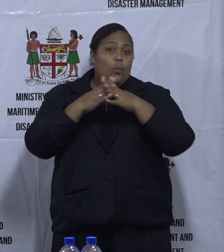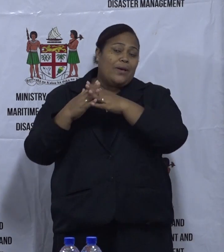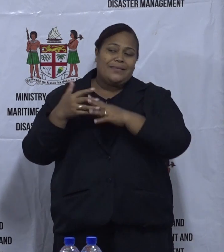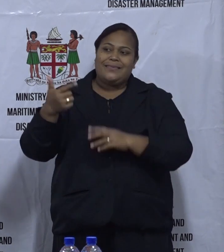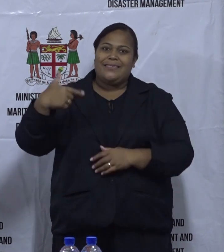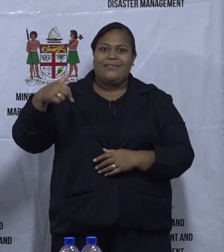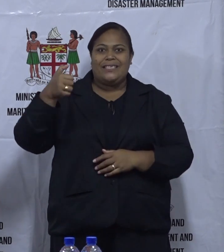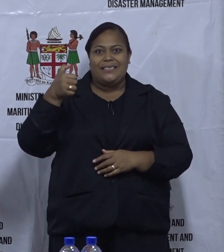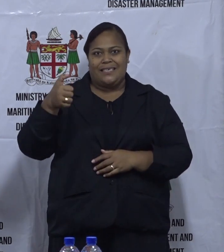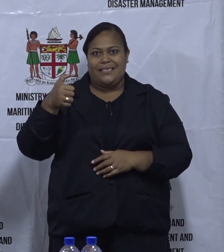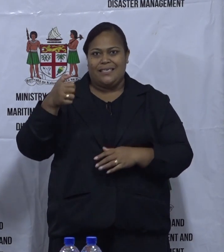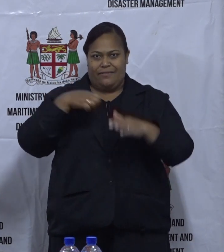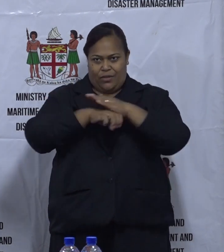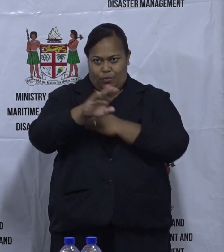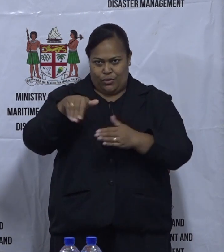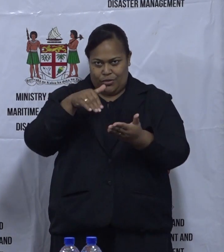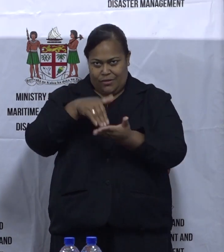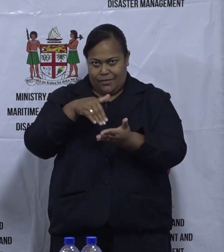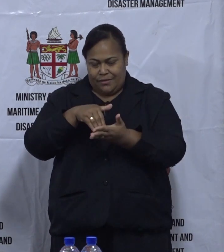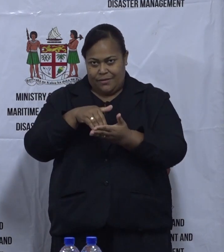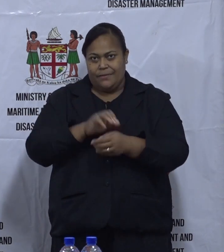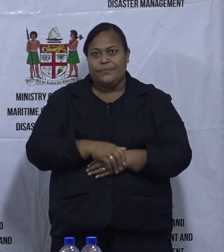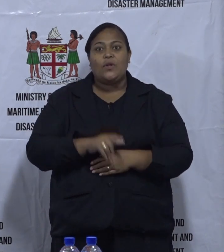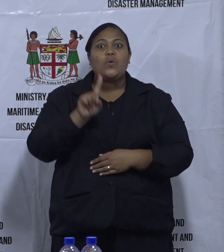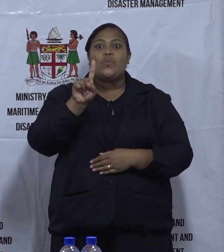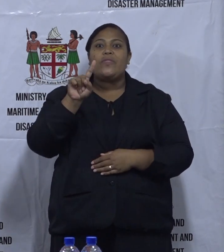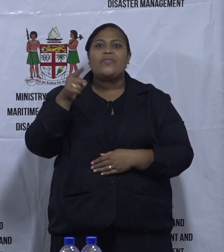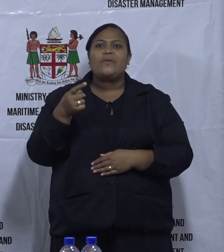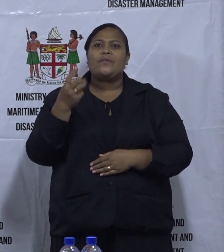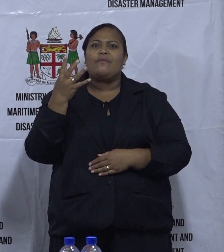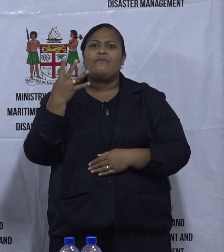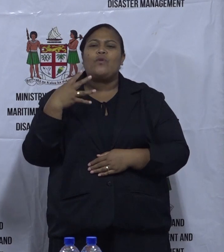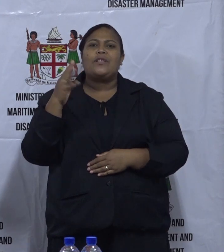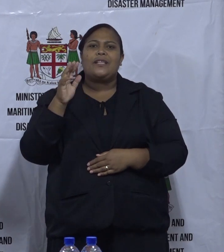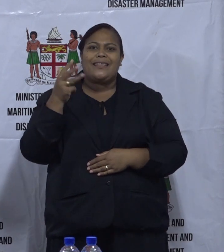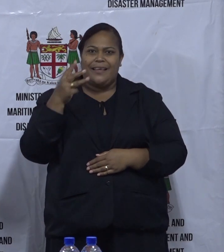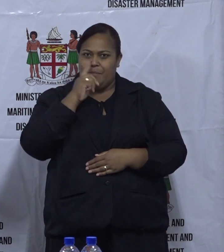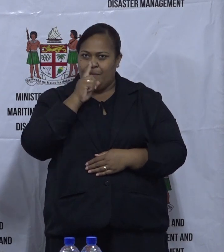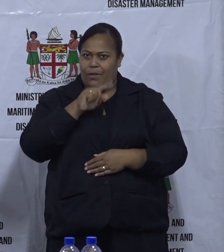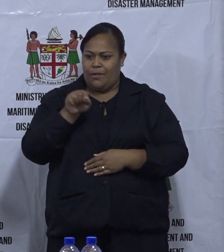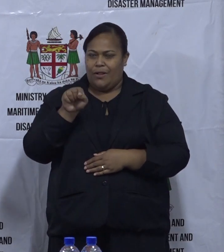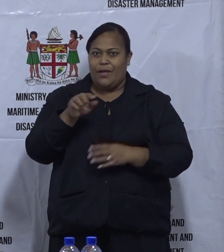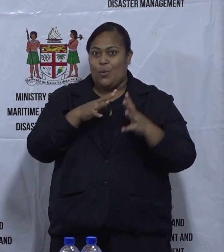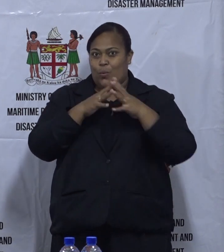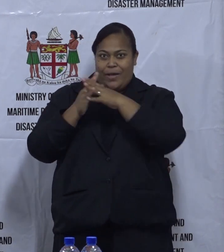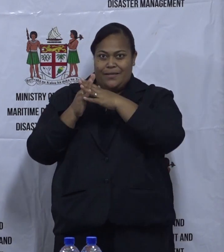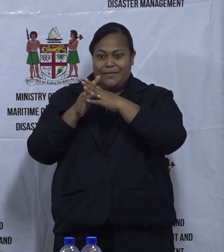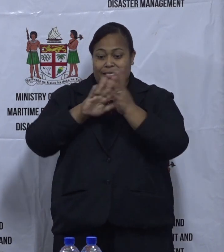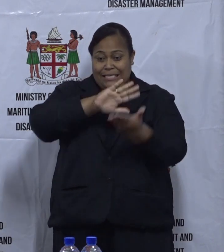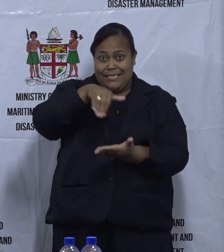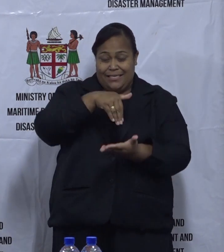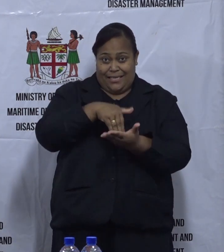evacuation centers with 1,049 evacuees. In the Central Division, we have